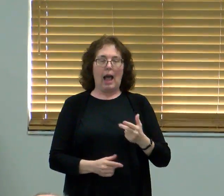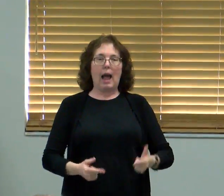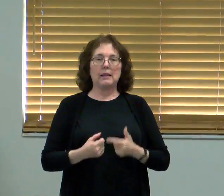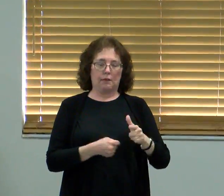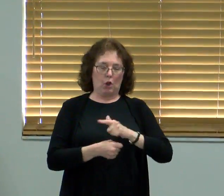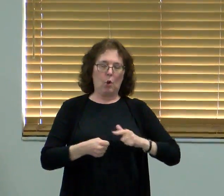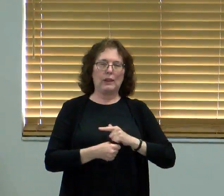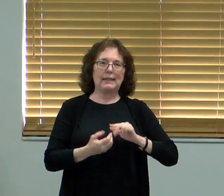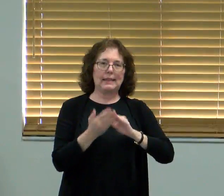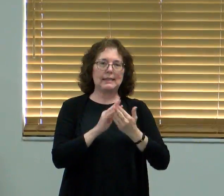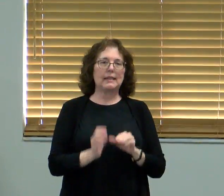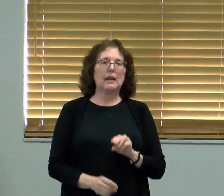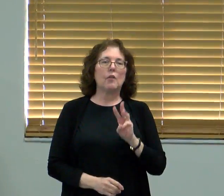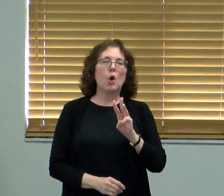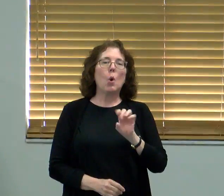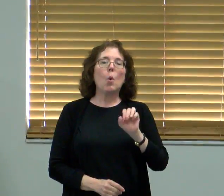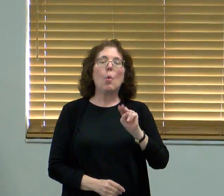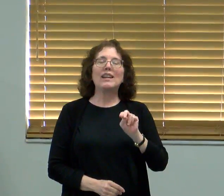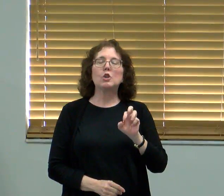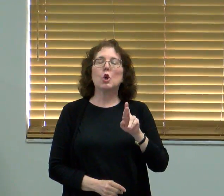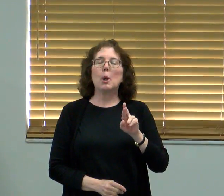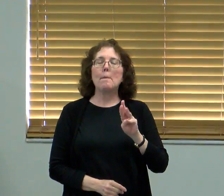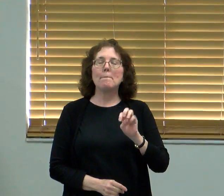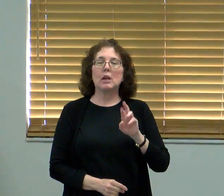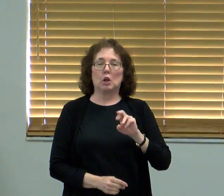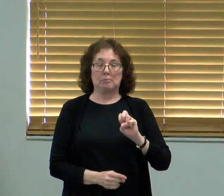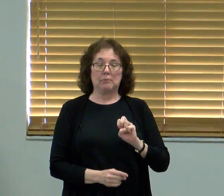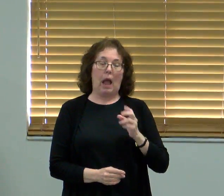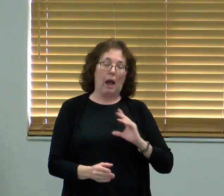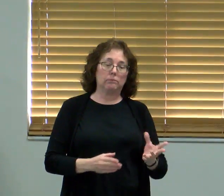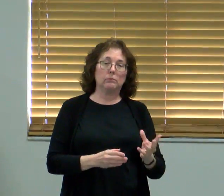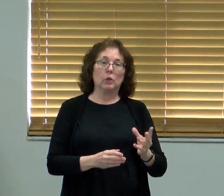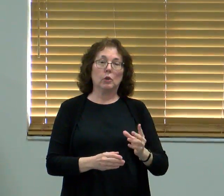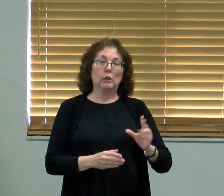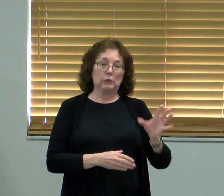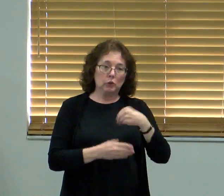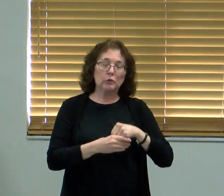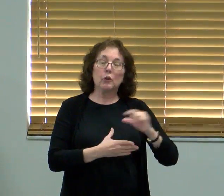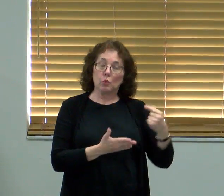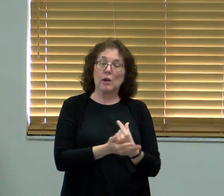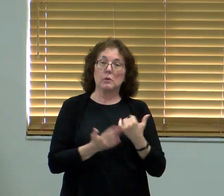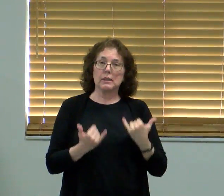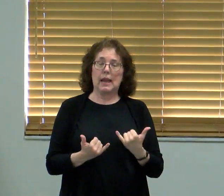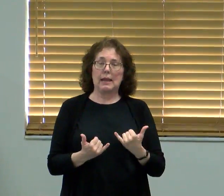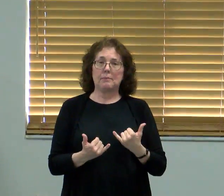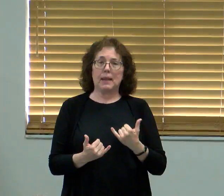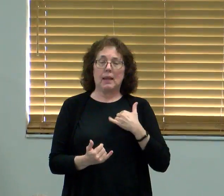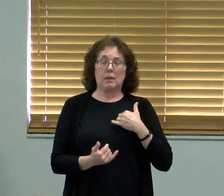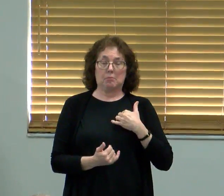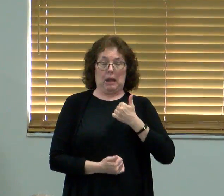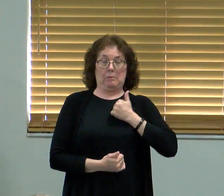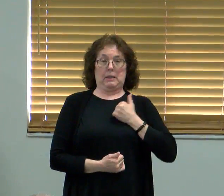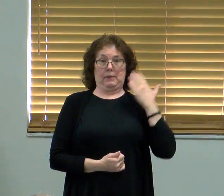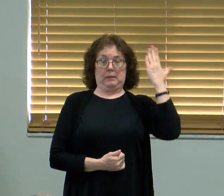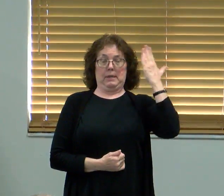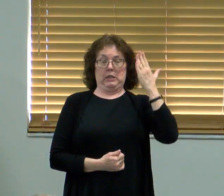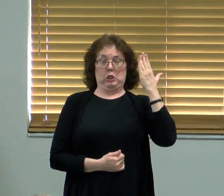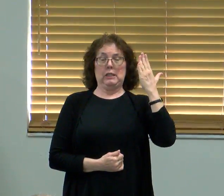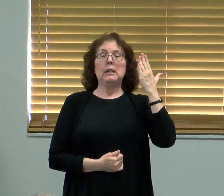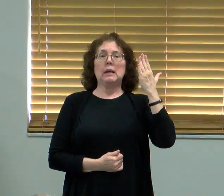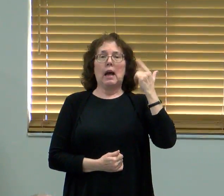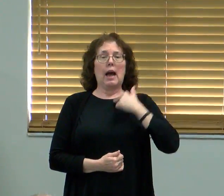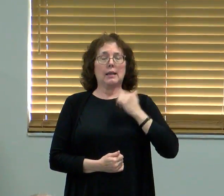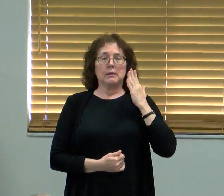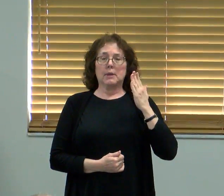in Windermere, Florida, and am obviously part of today's graduates. Even though I'm the one giving the speech, I